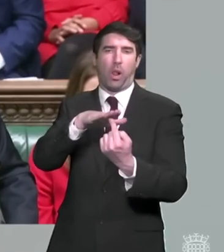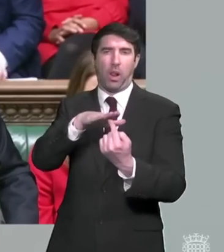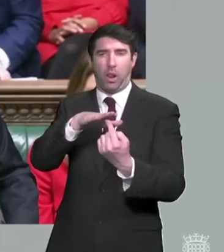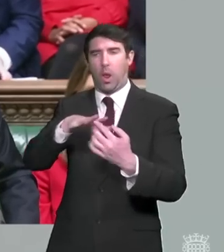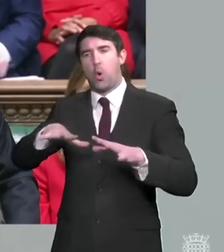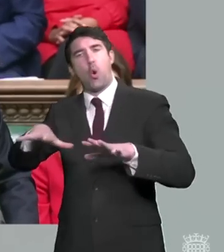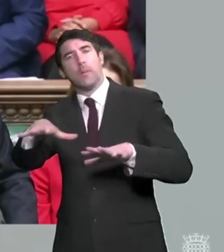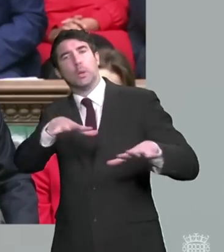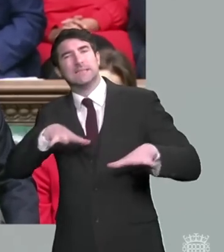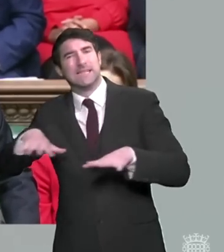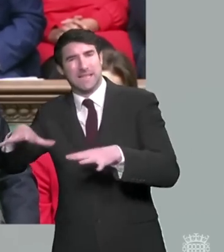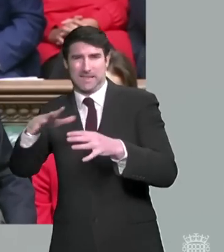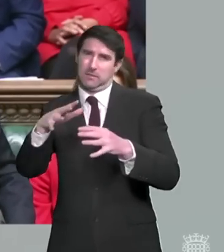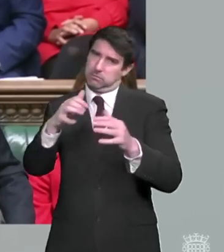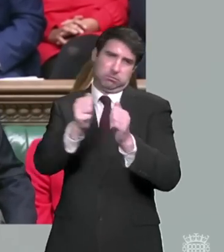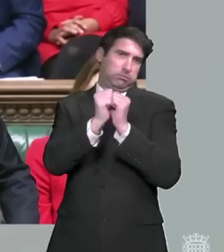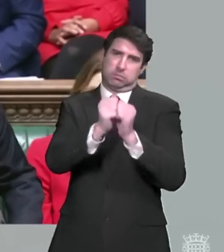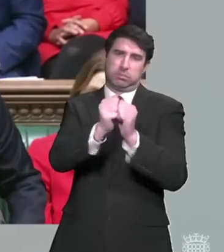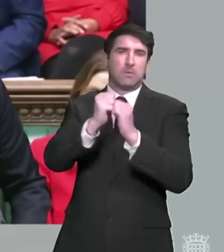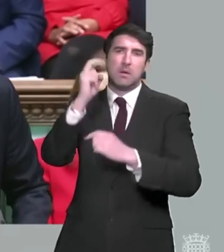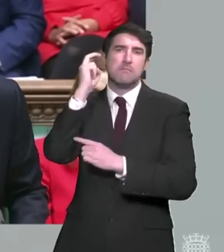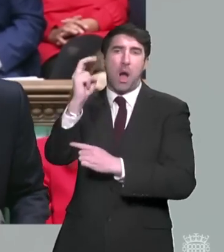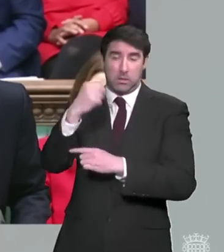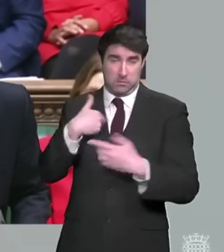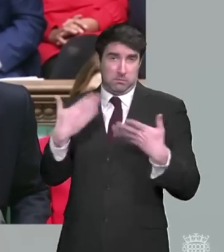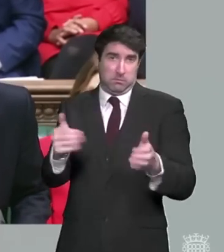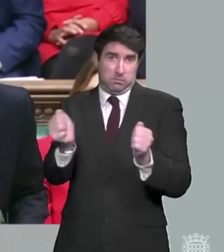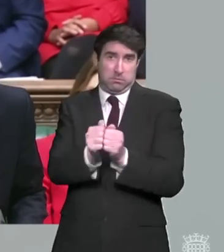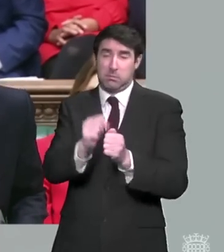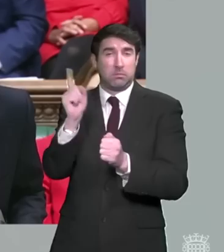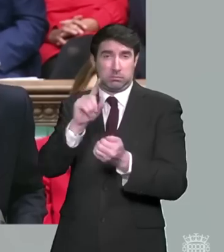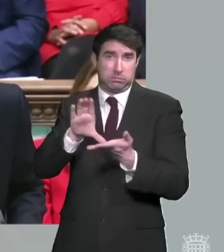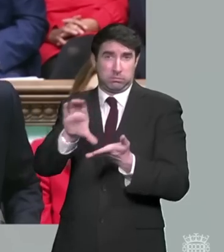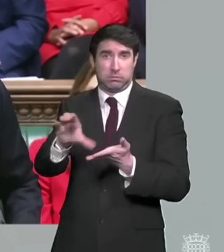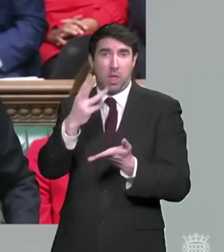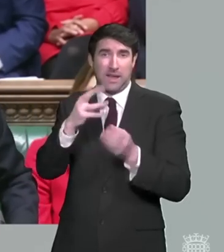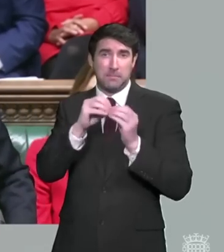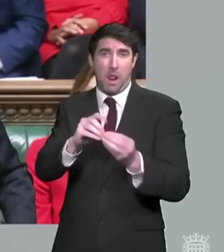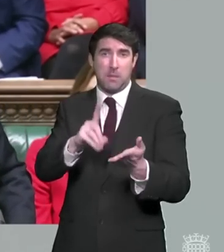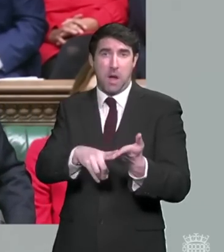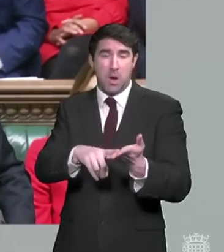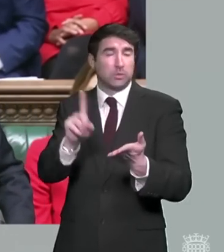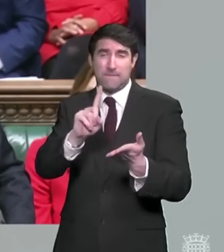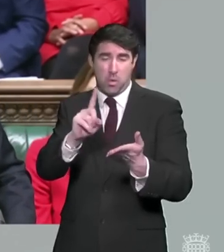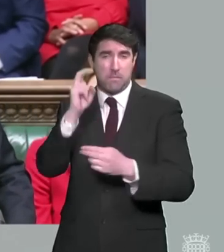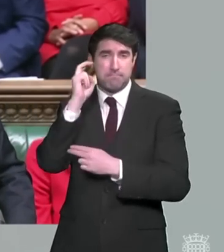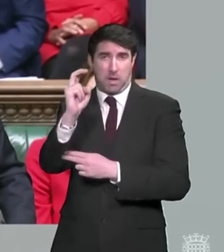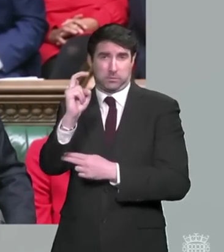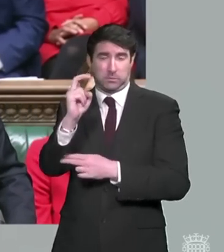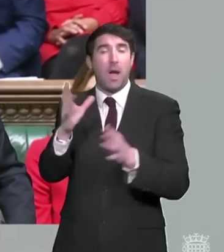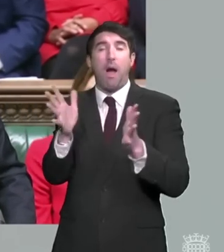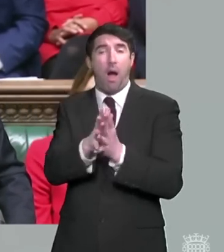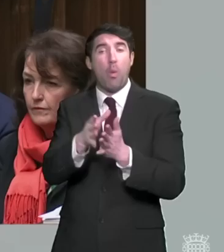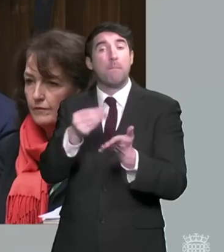to fulfilling our commitment to invest £3 billion over this Parliament in our bus transformation, and that includes funding for local councils to